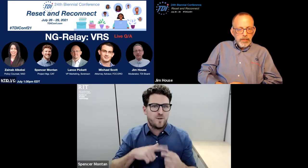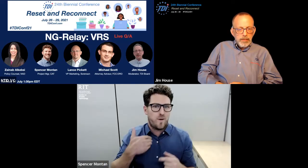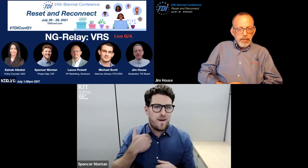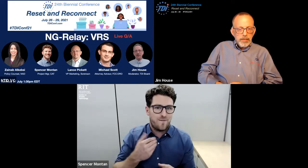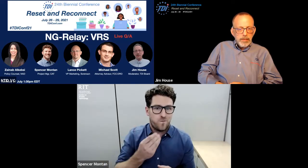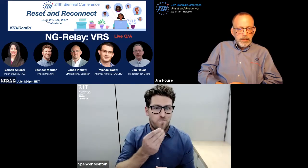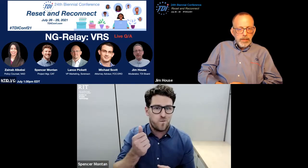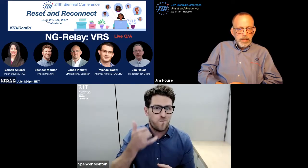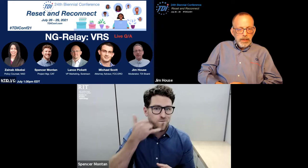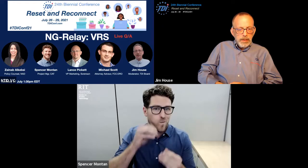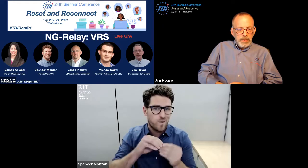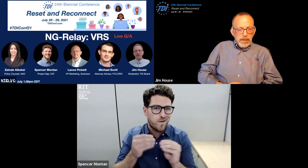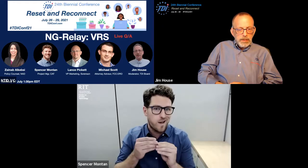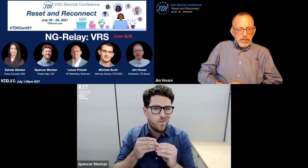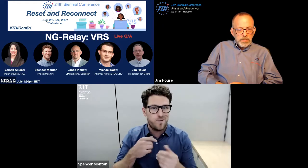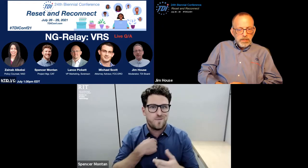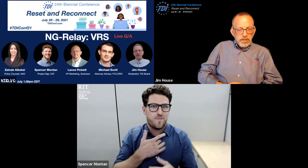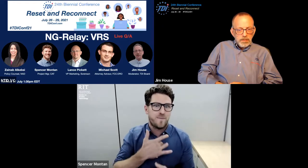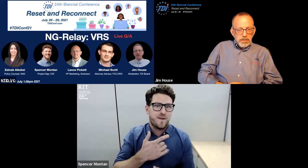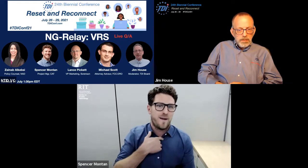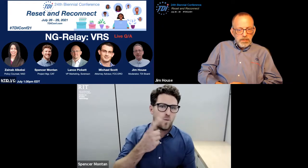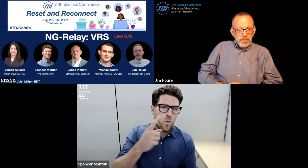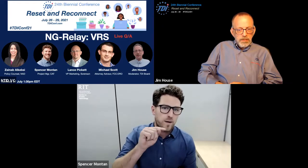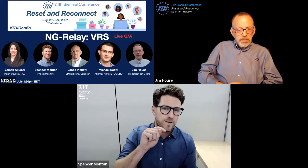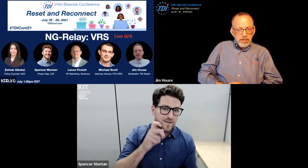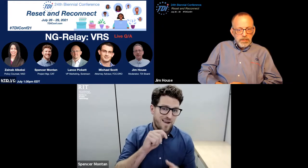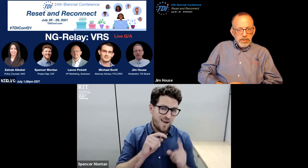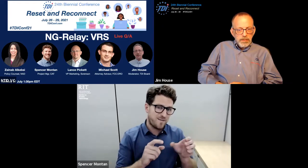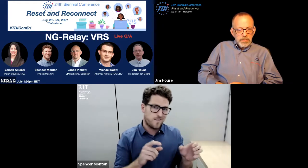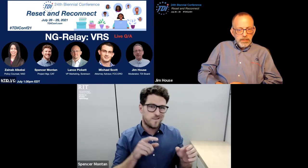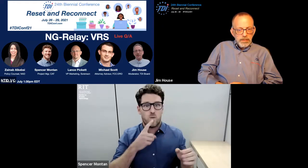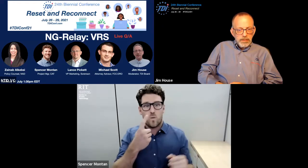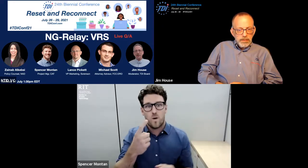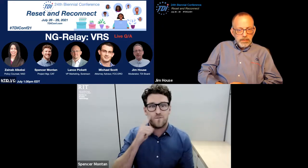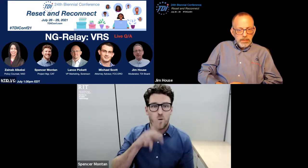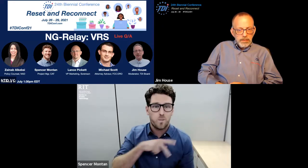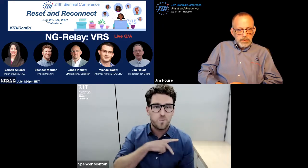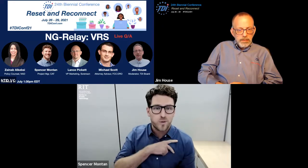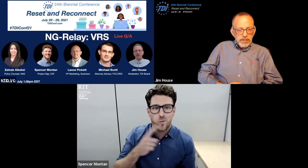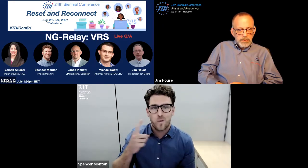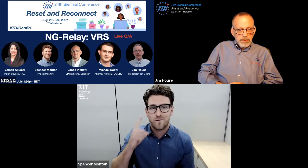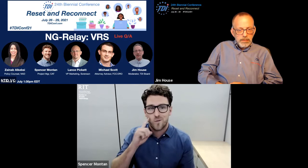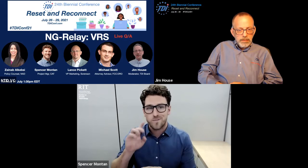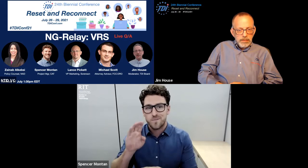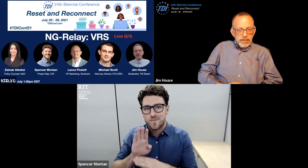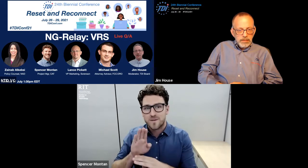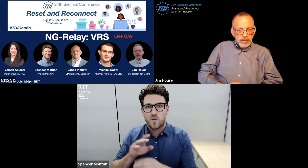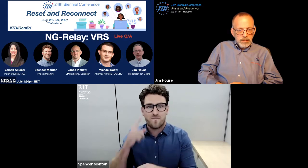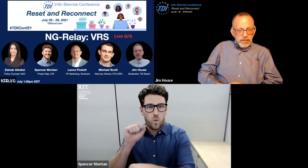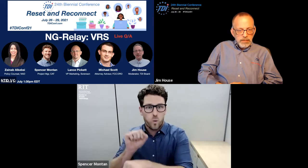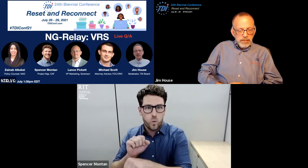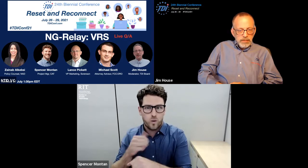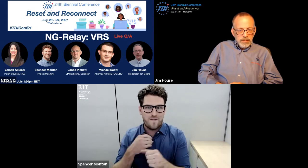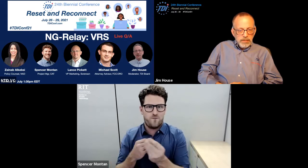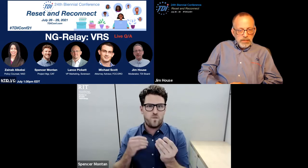Myself, as a deaf person, I tend to have a few phone numbers. I know I have a text number. I have one for